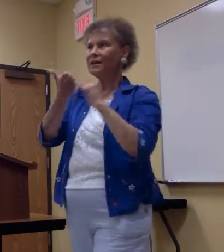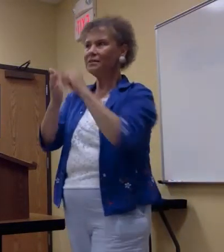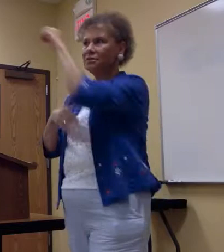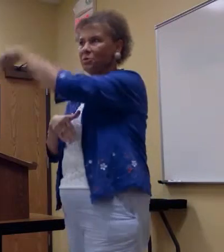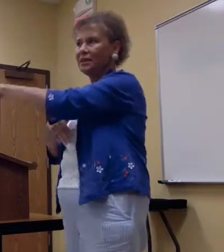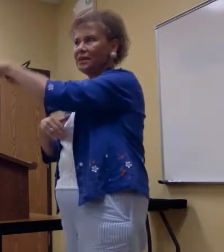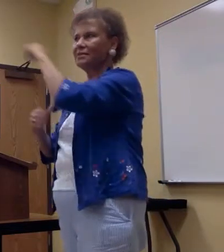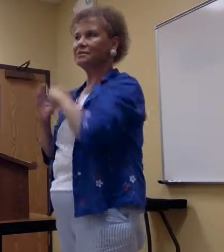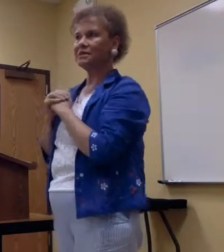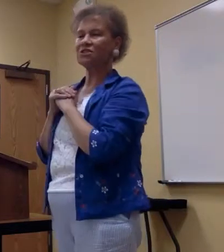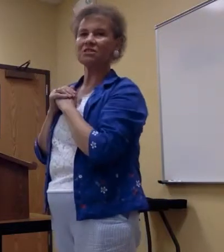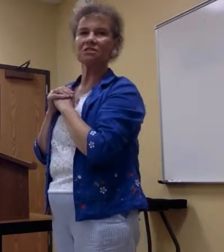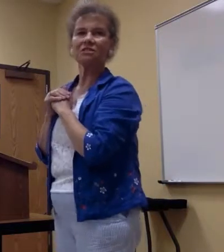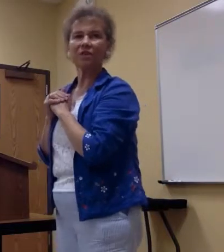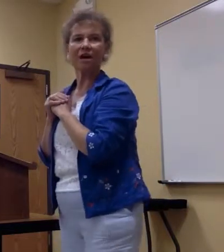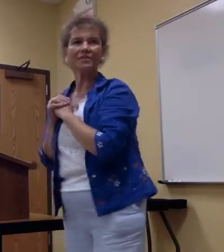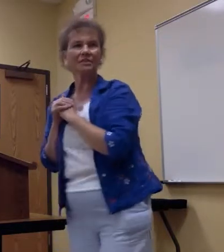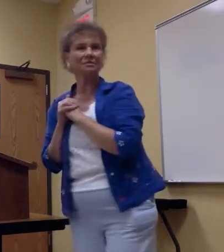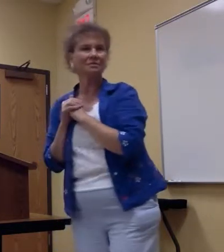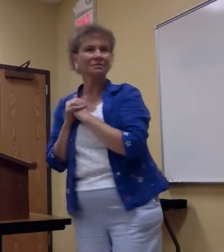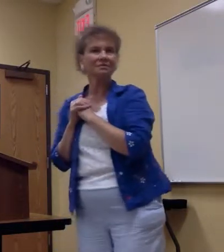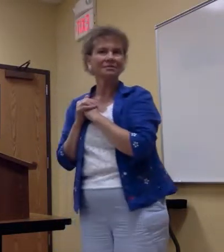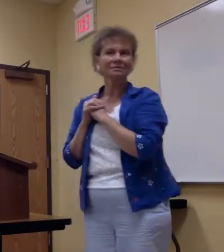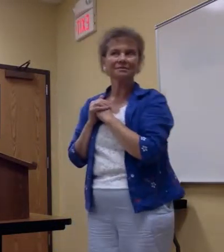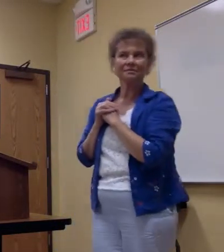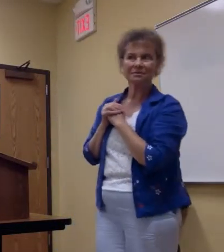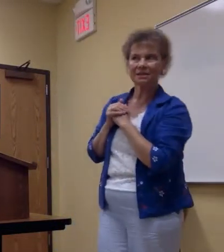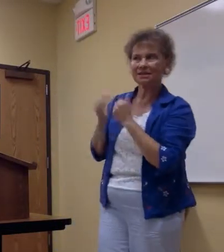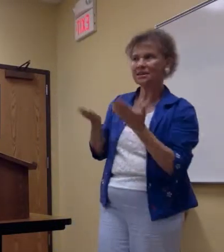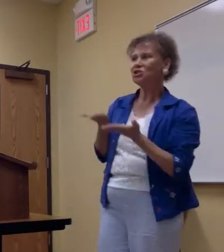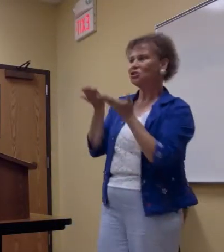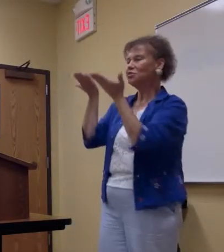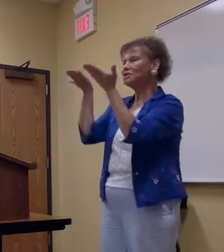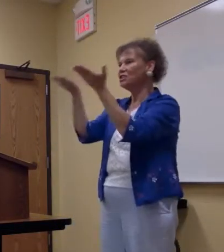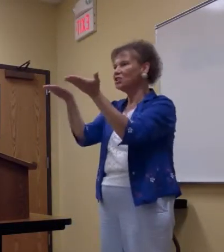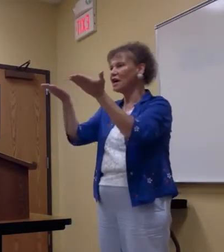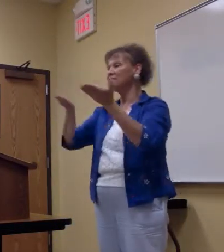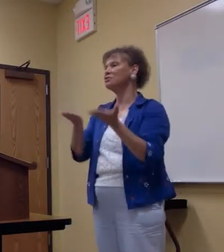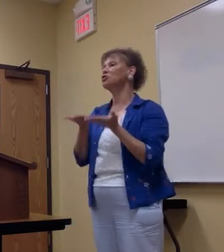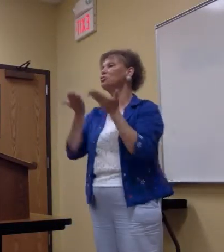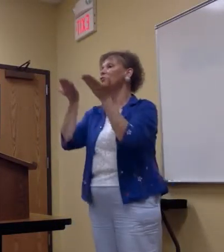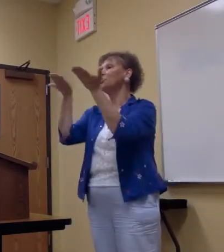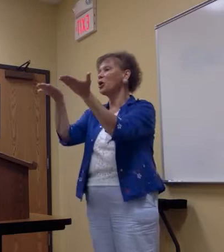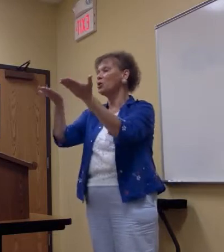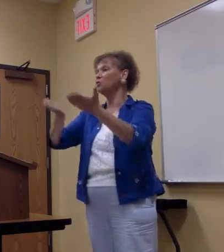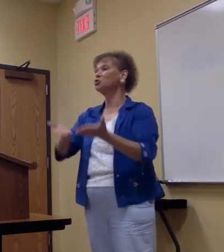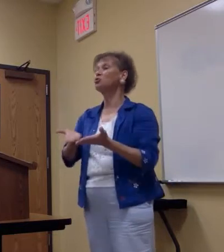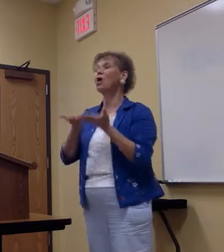the office. Right? To suggest, to propose, to offer up.